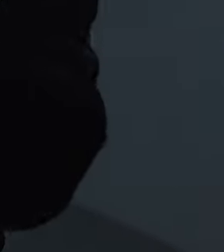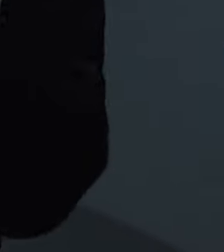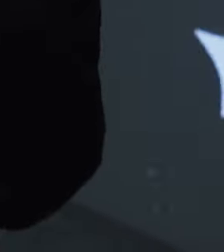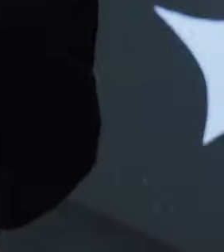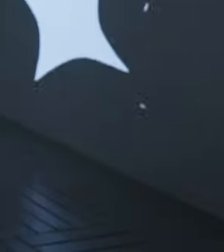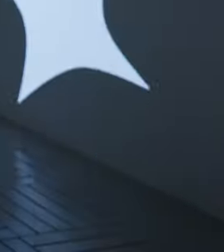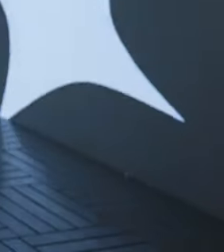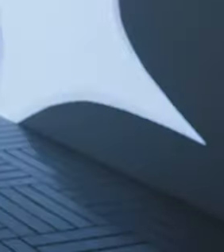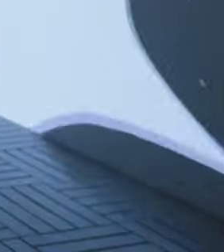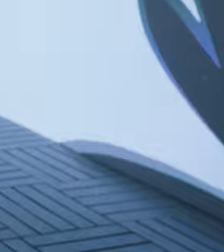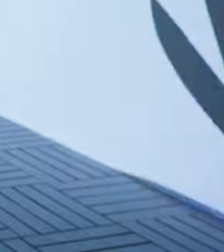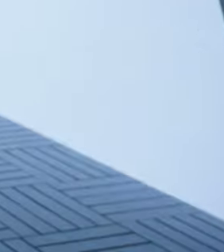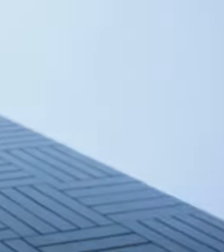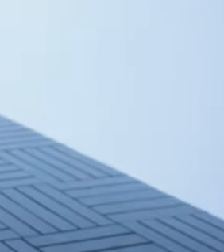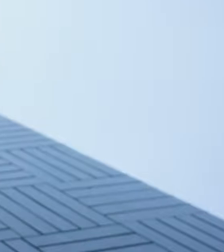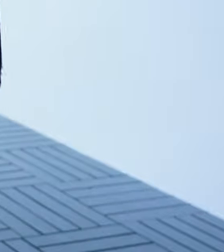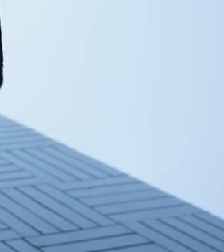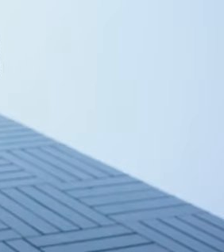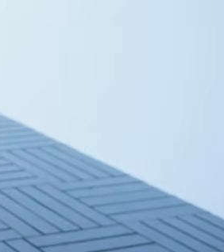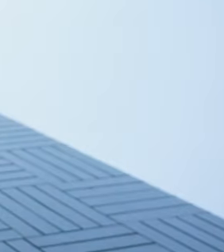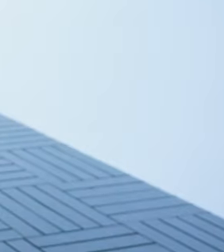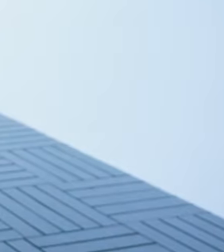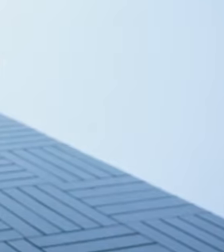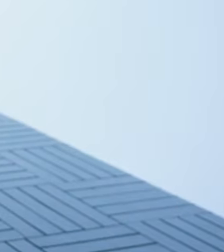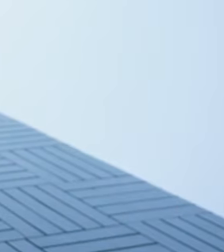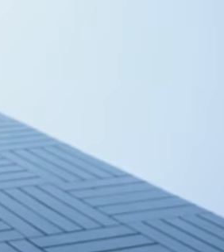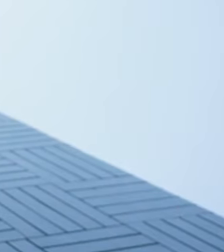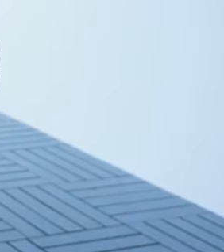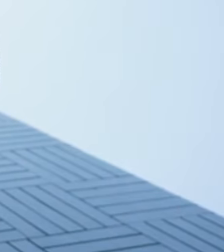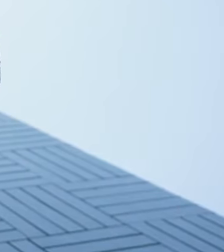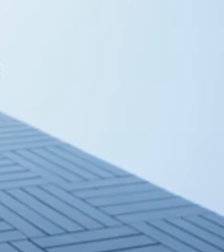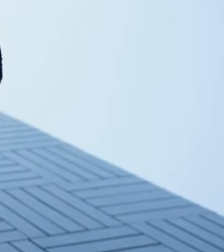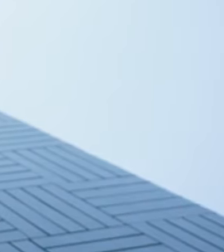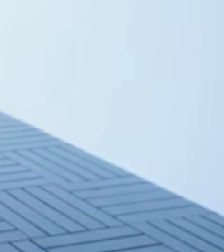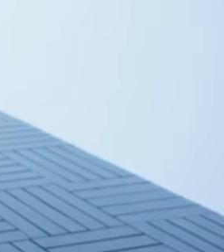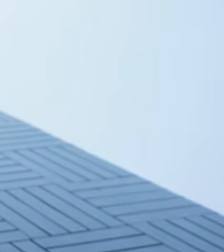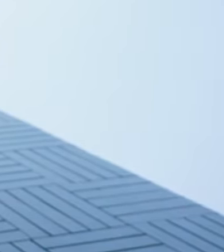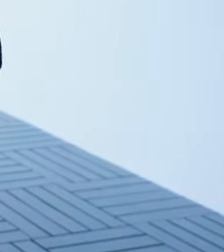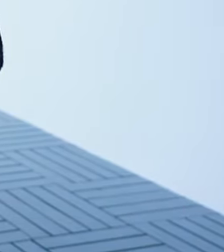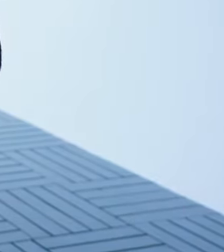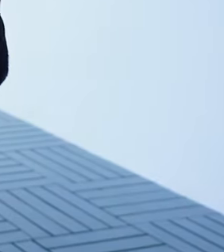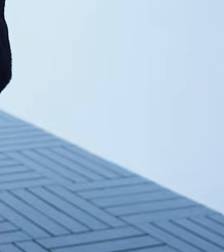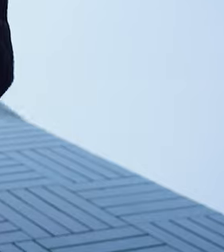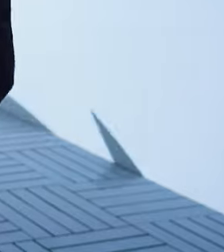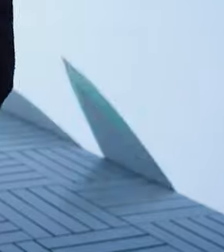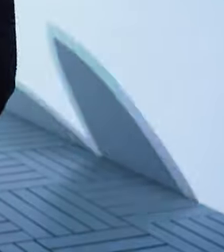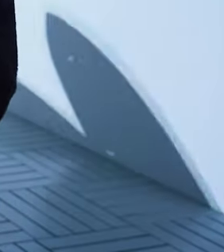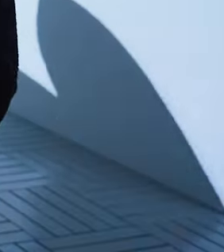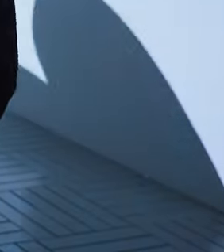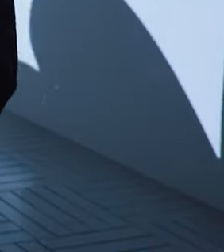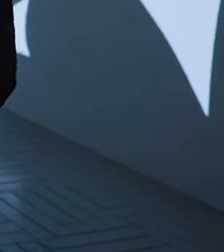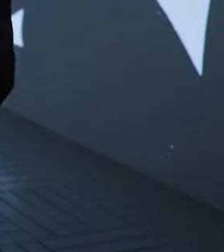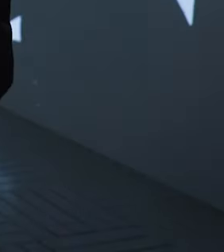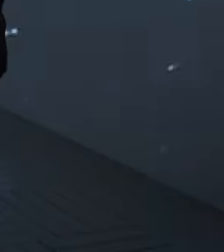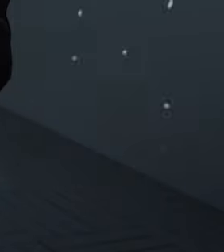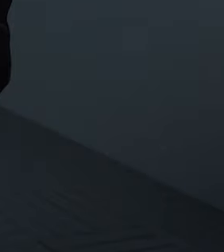States. This organization is always fighting for better rights for deaf people, for more visibility in society. And one way that they do